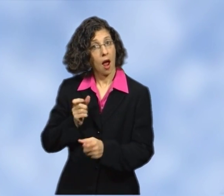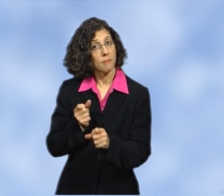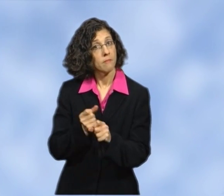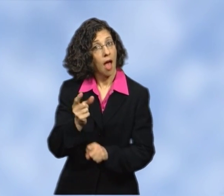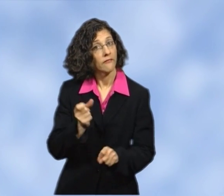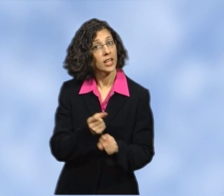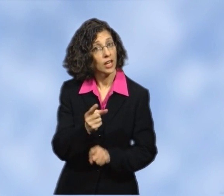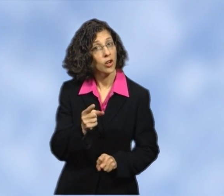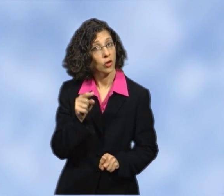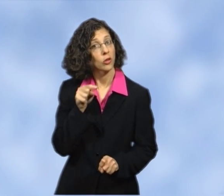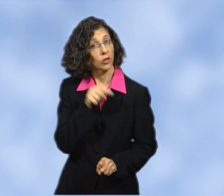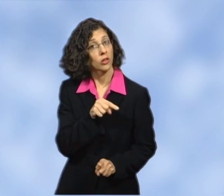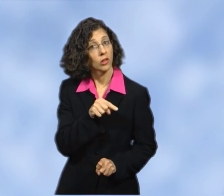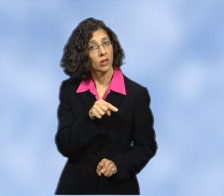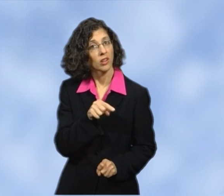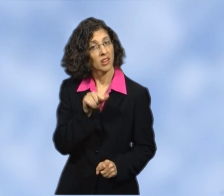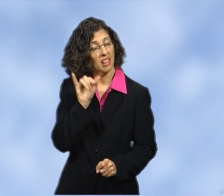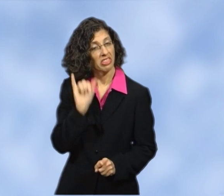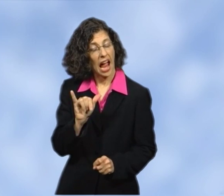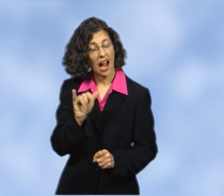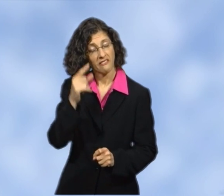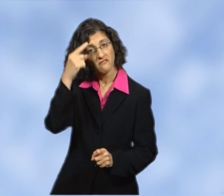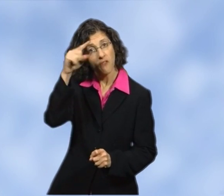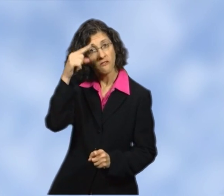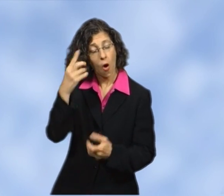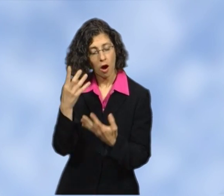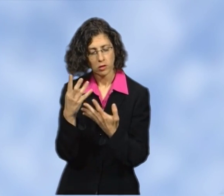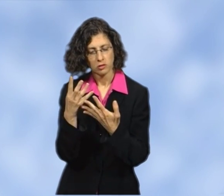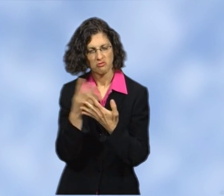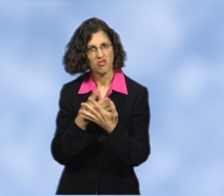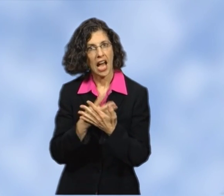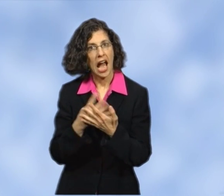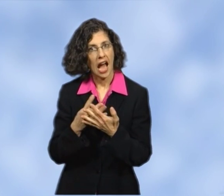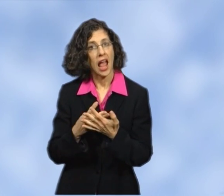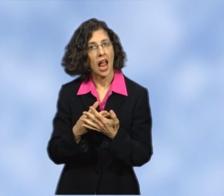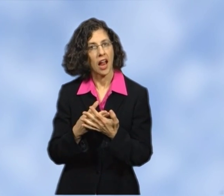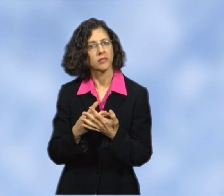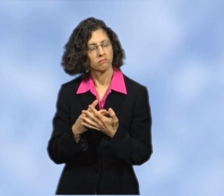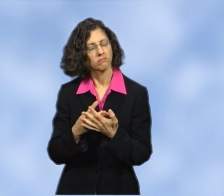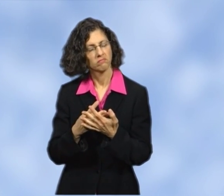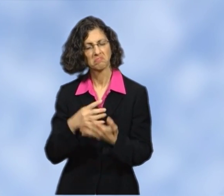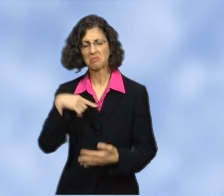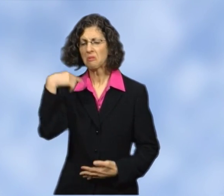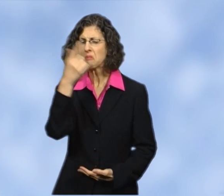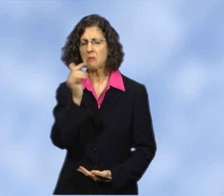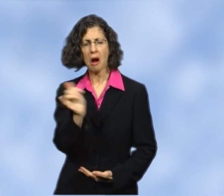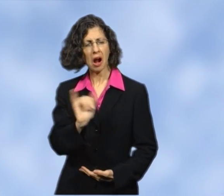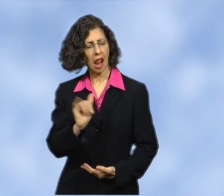The yearly mammogram is used to screen for breast cancer.